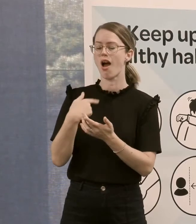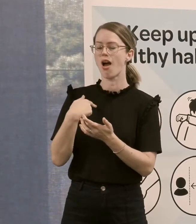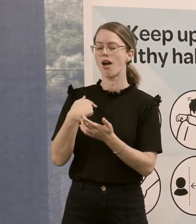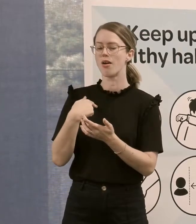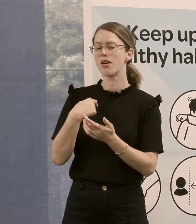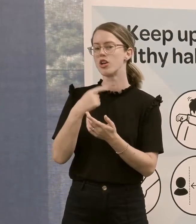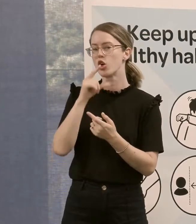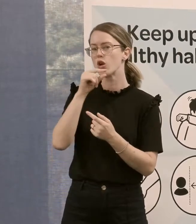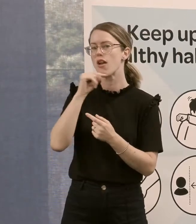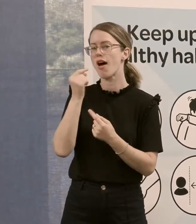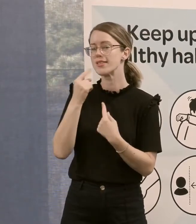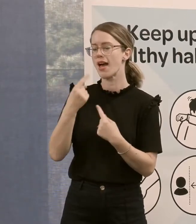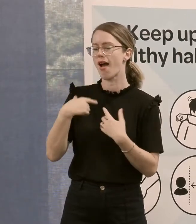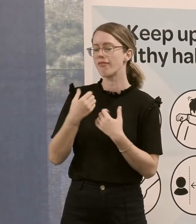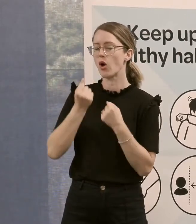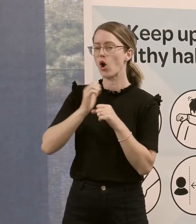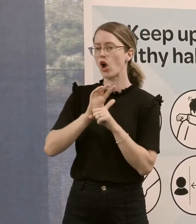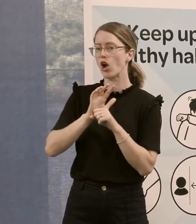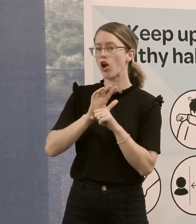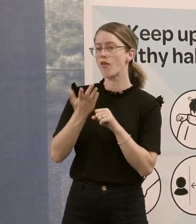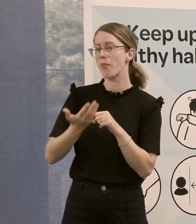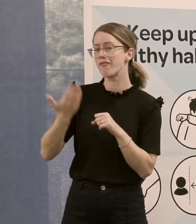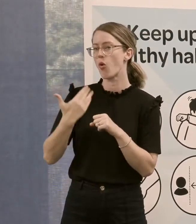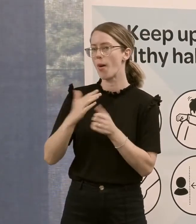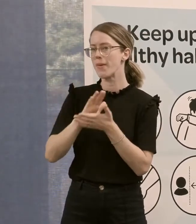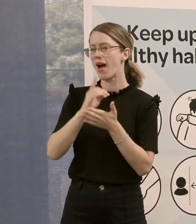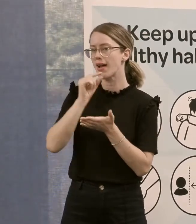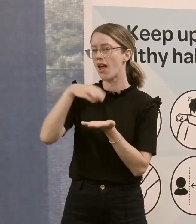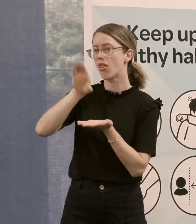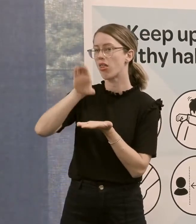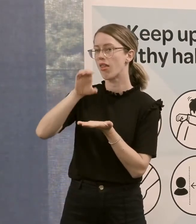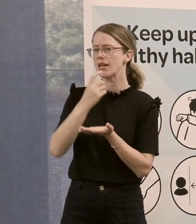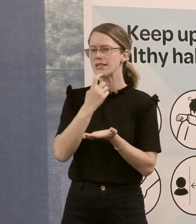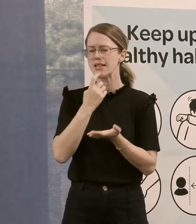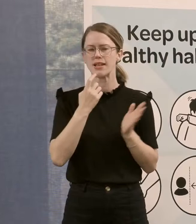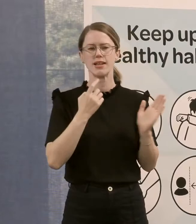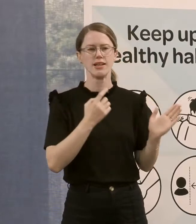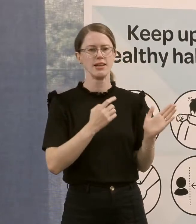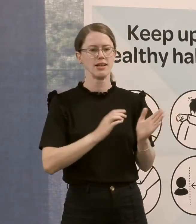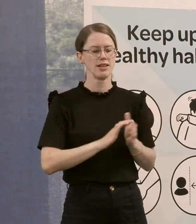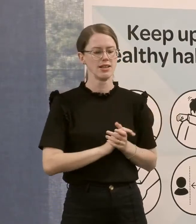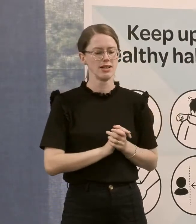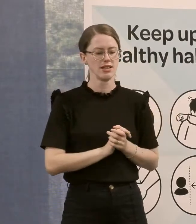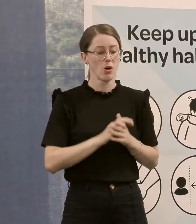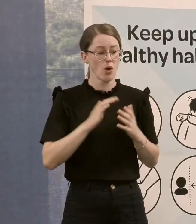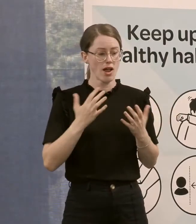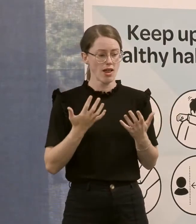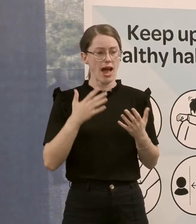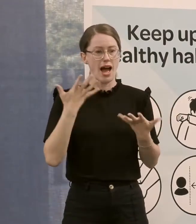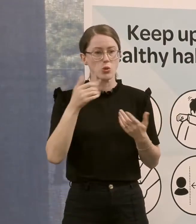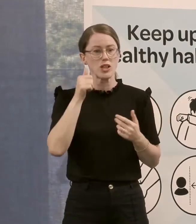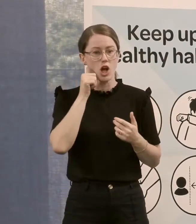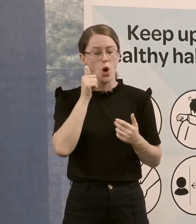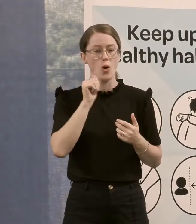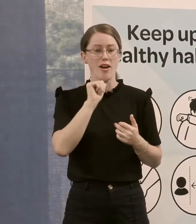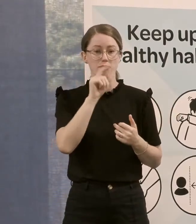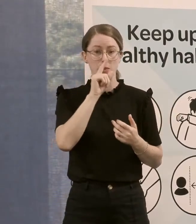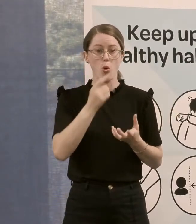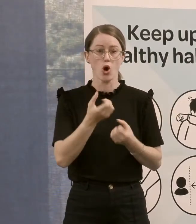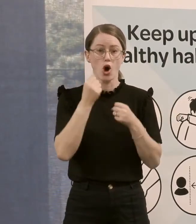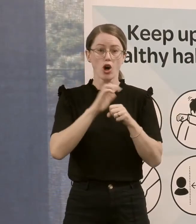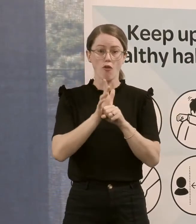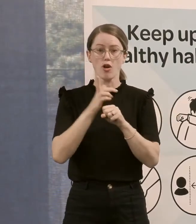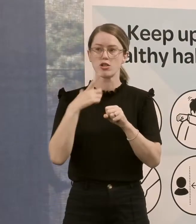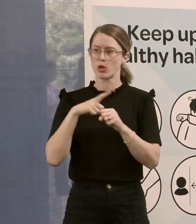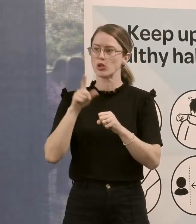lie? Well, the easiest way for us to know that people have been infected is they've